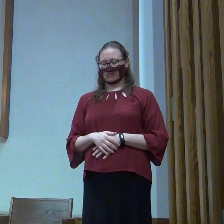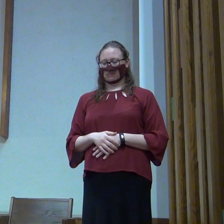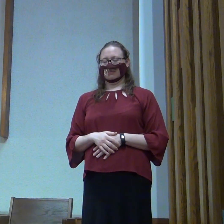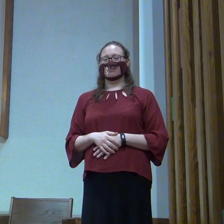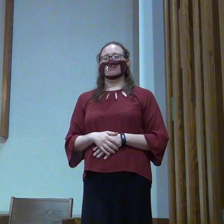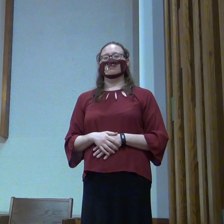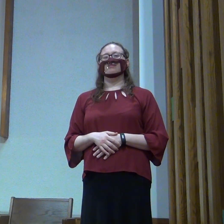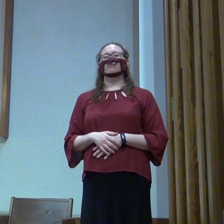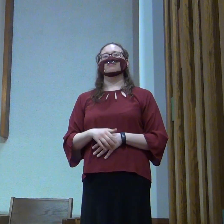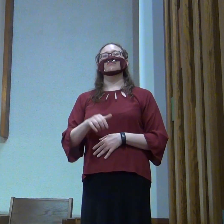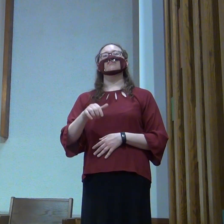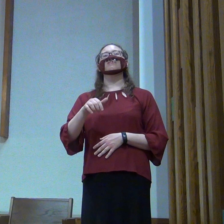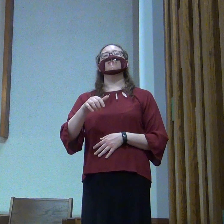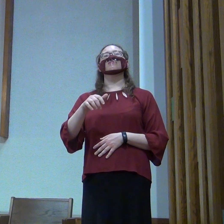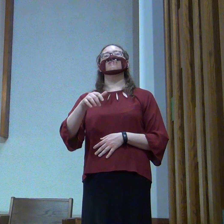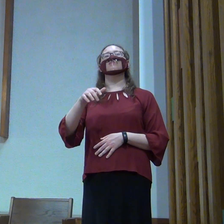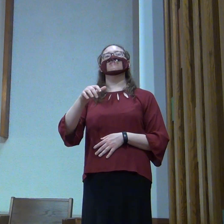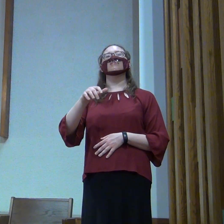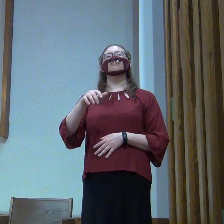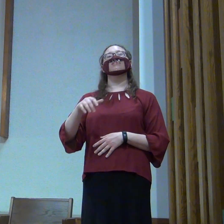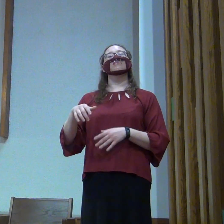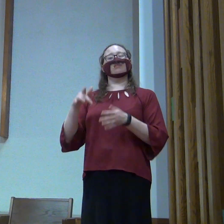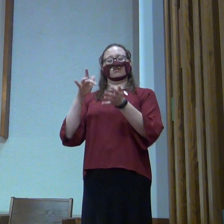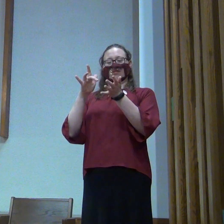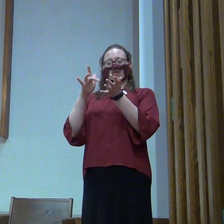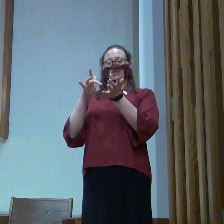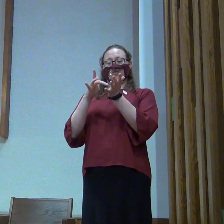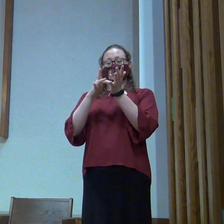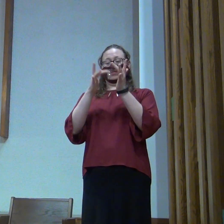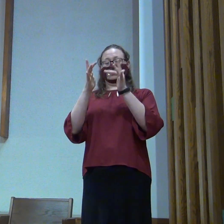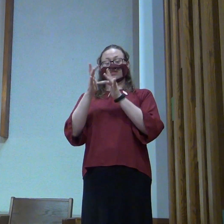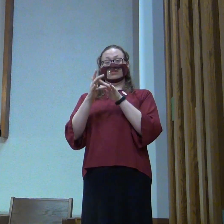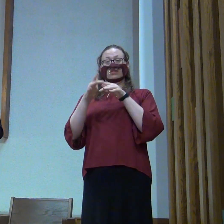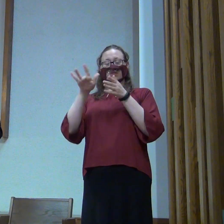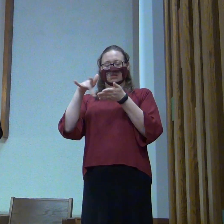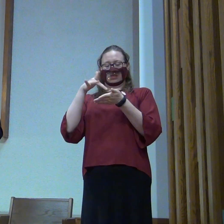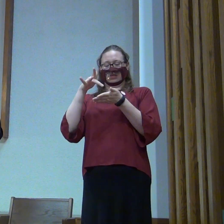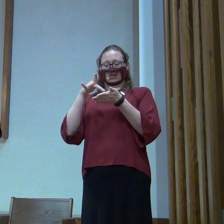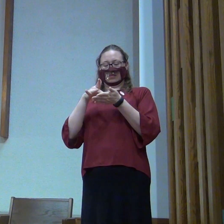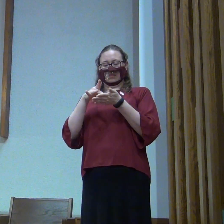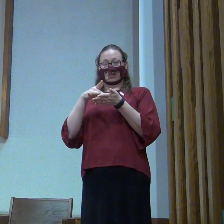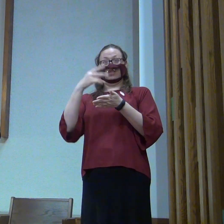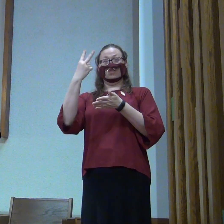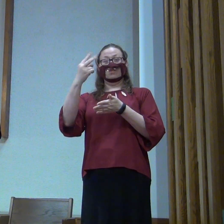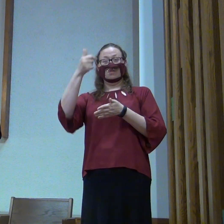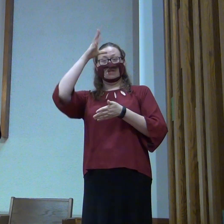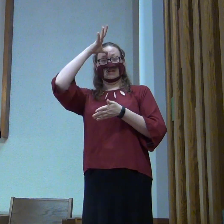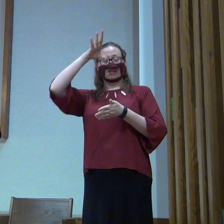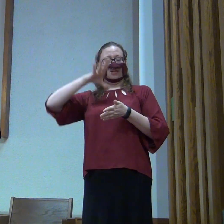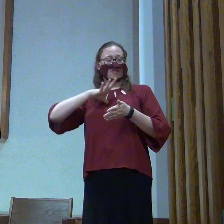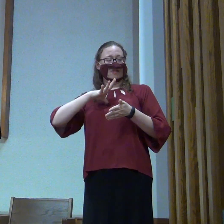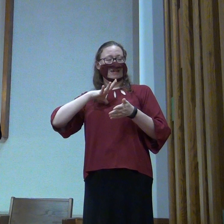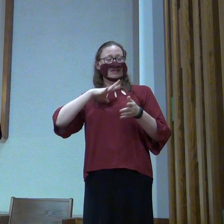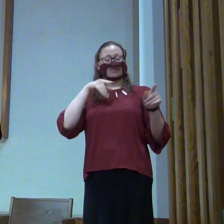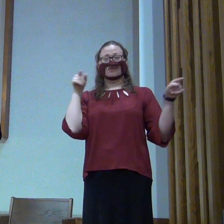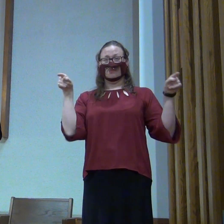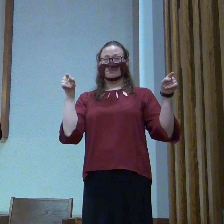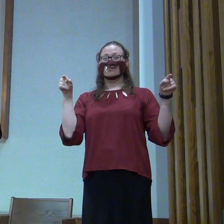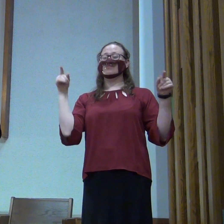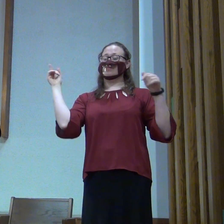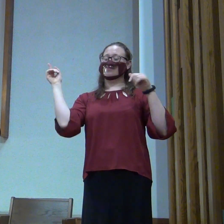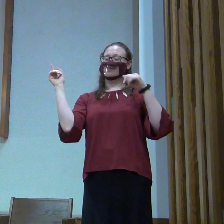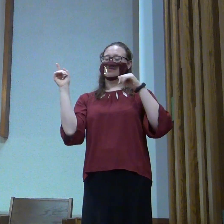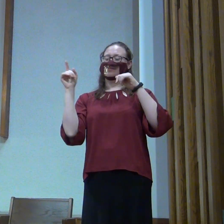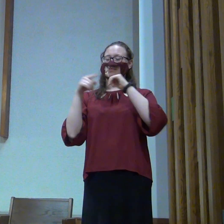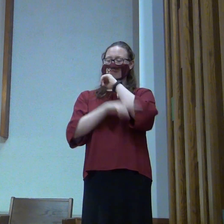two other men, both criminals, were also led out to be executed. When they